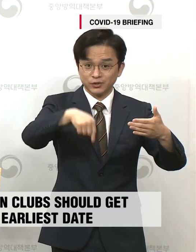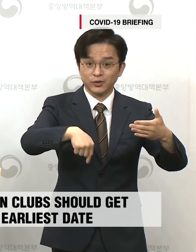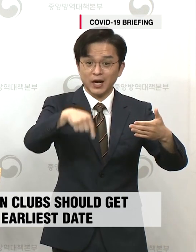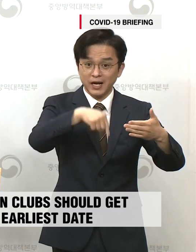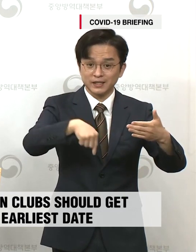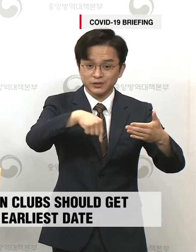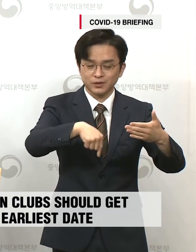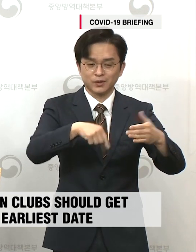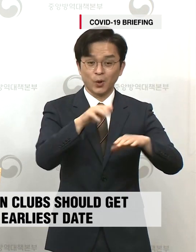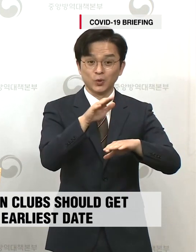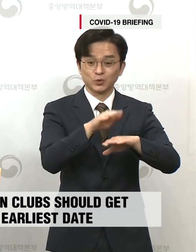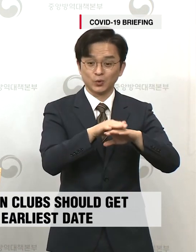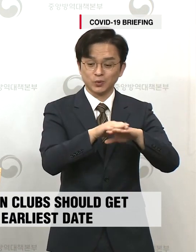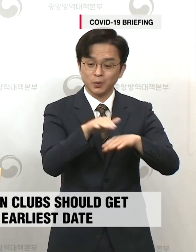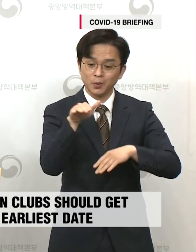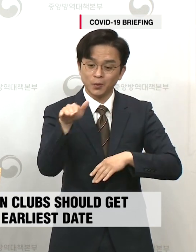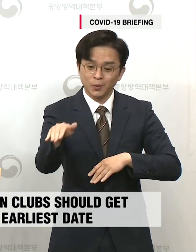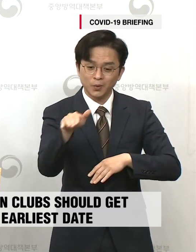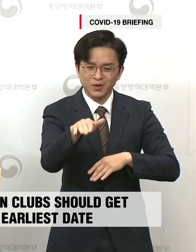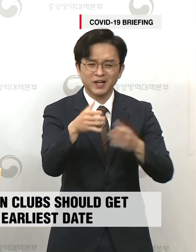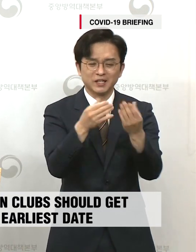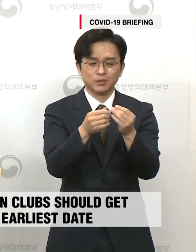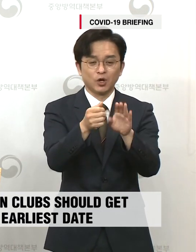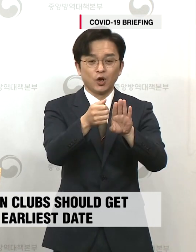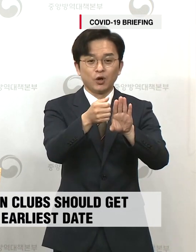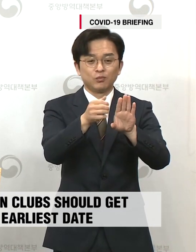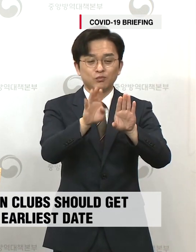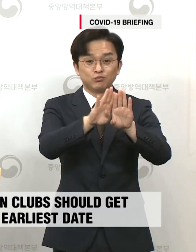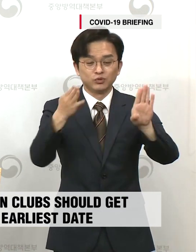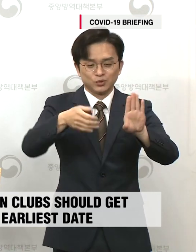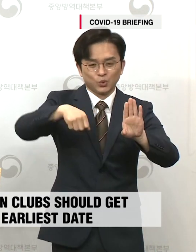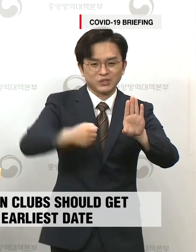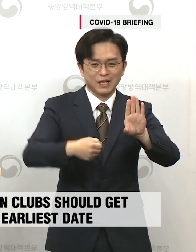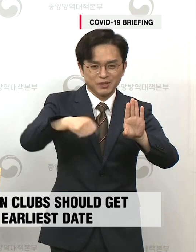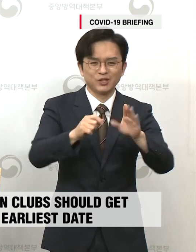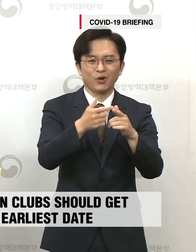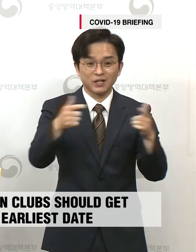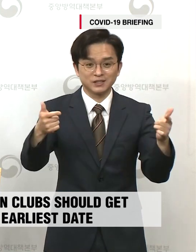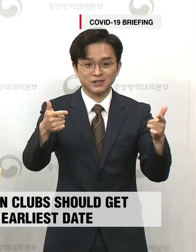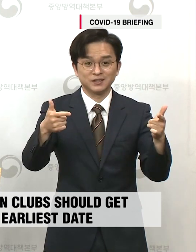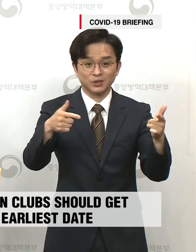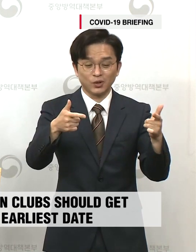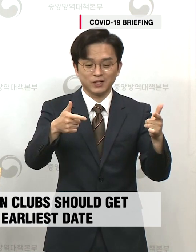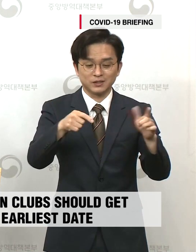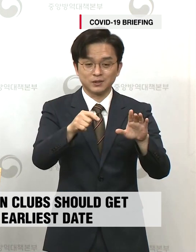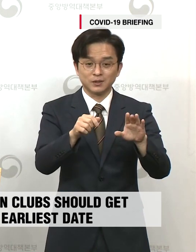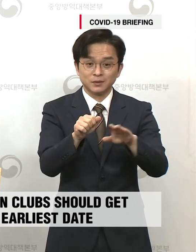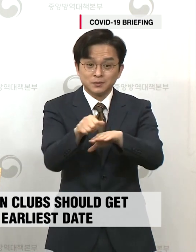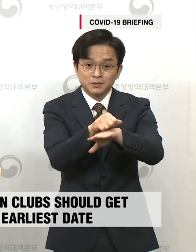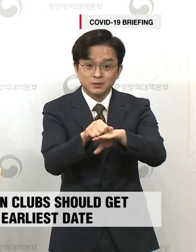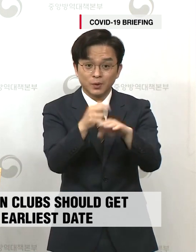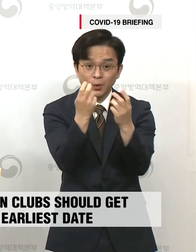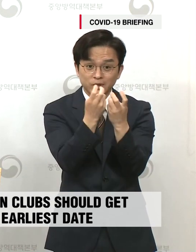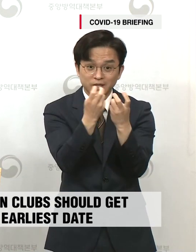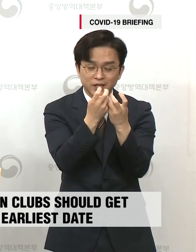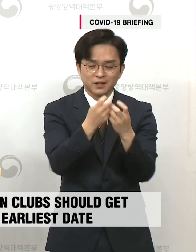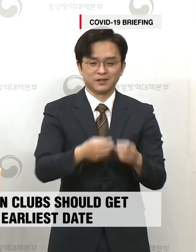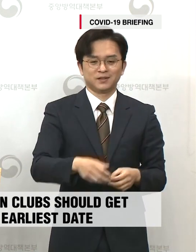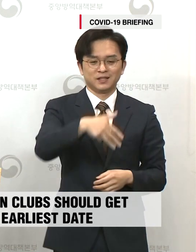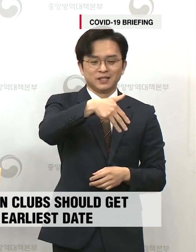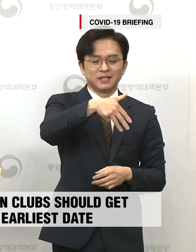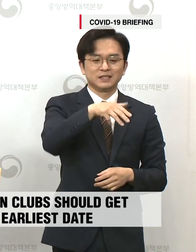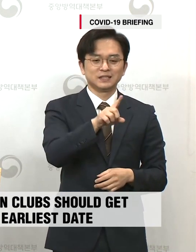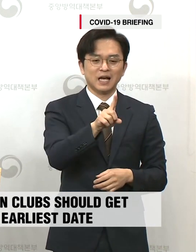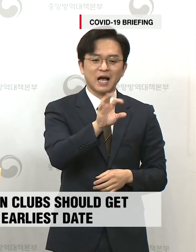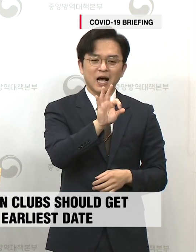And as for indoors, we advised the people to swipe and clean the surfaces that